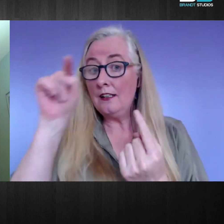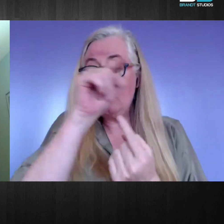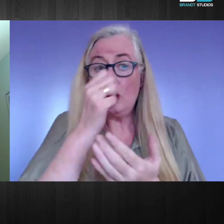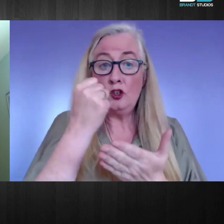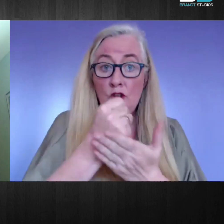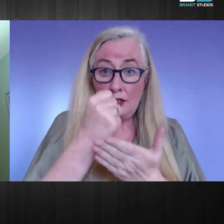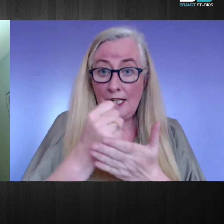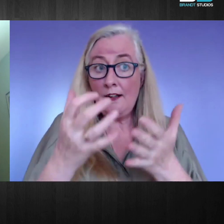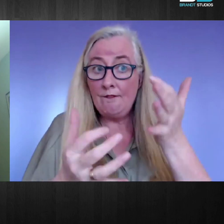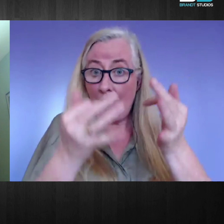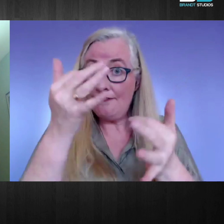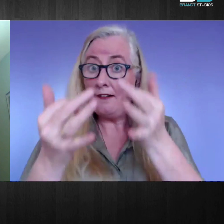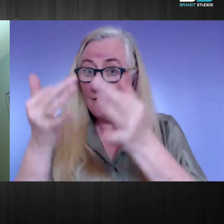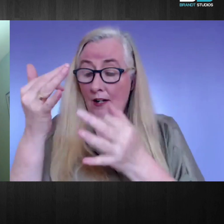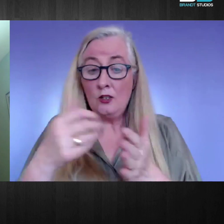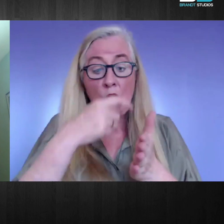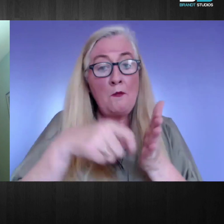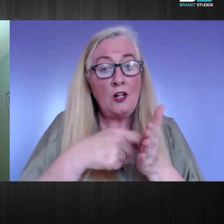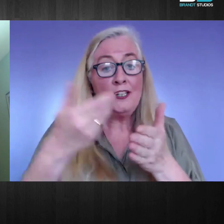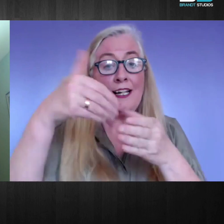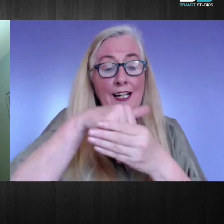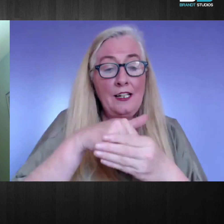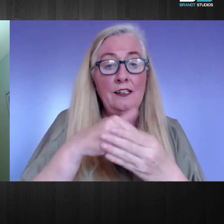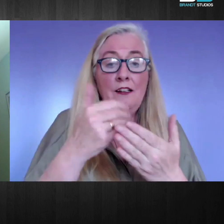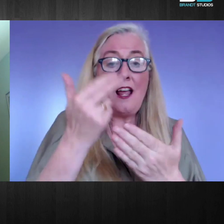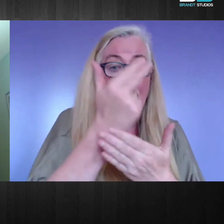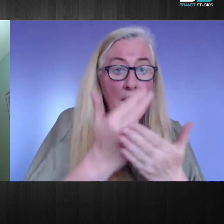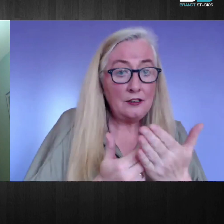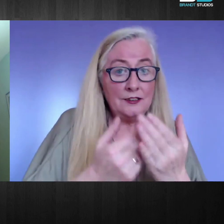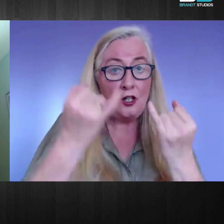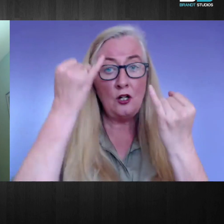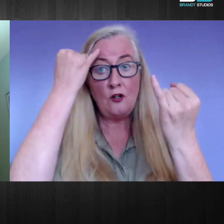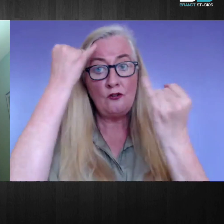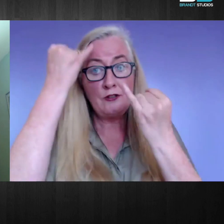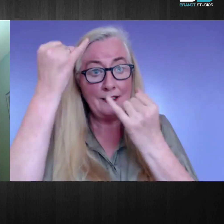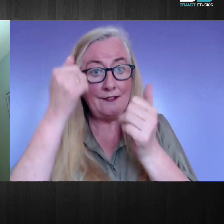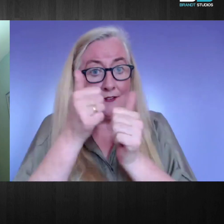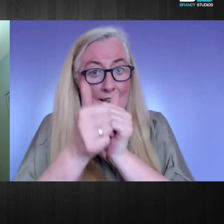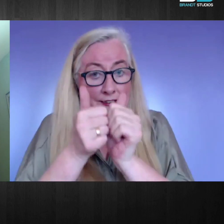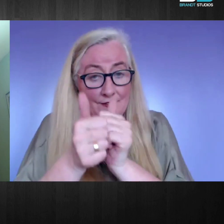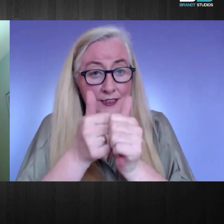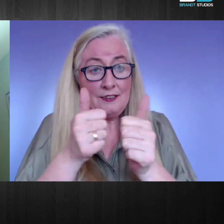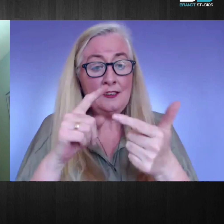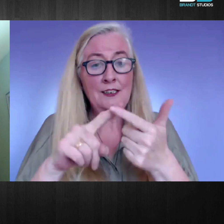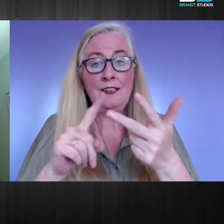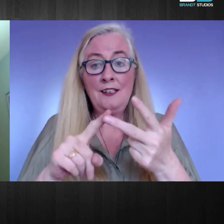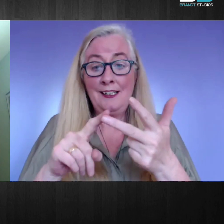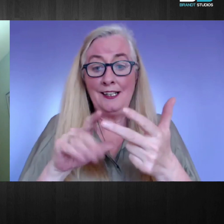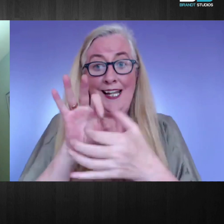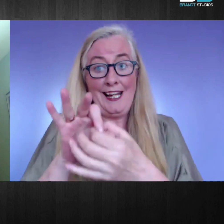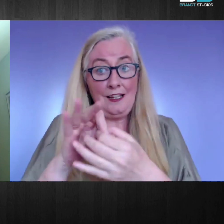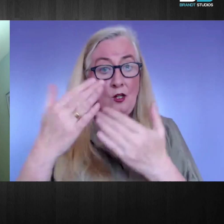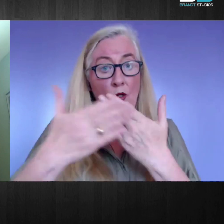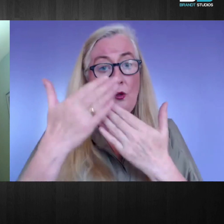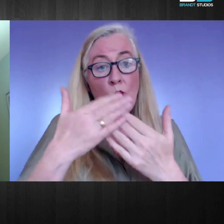projects involving arts and creative activities in the context of kind of youth work settings